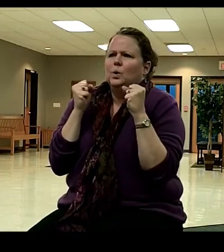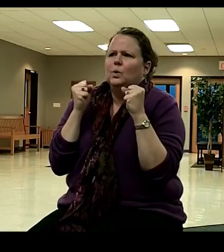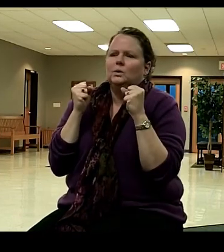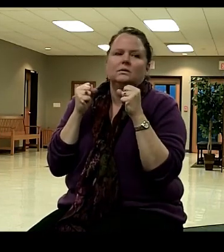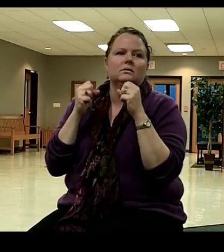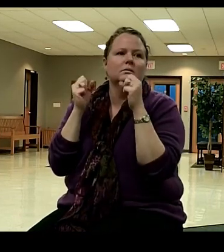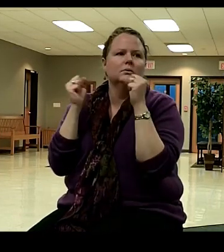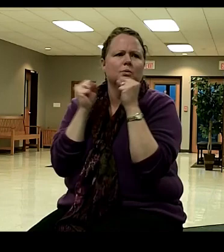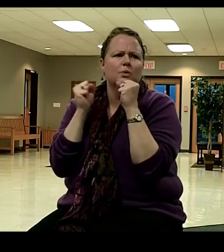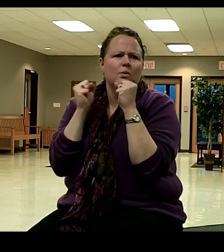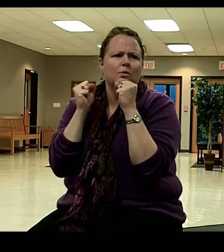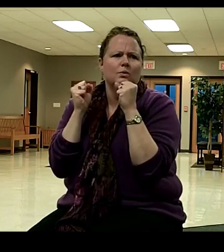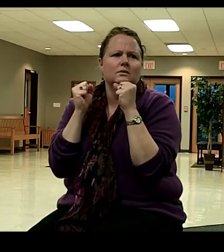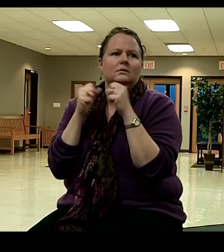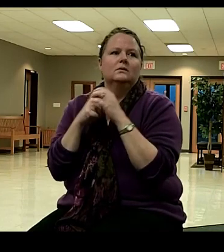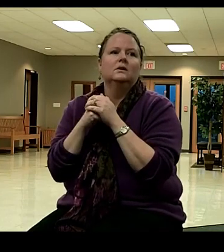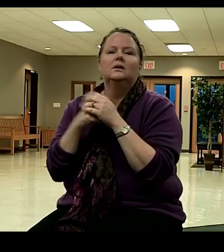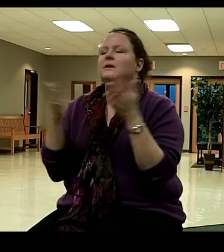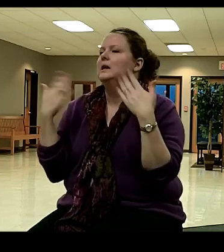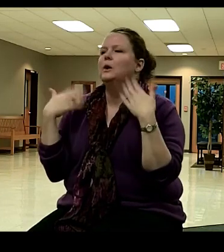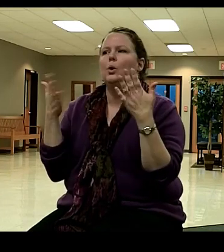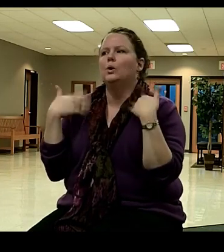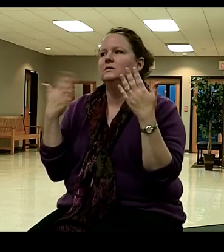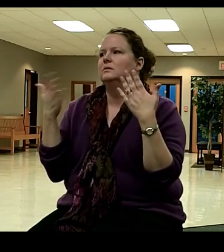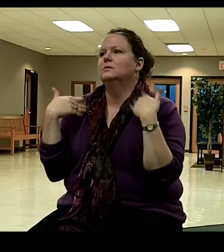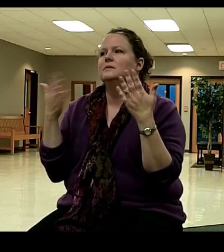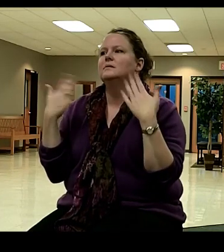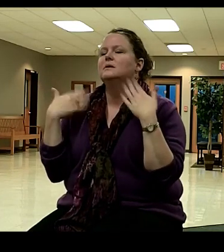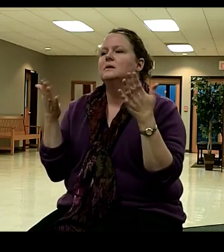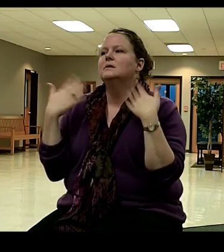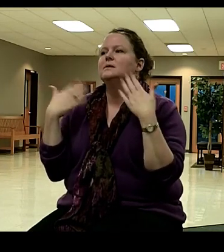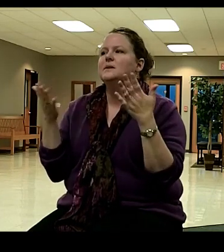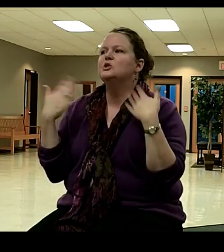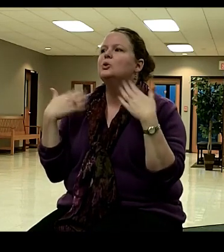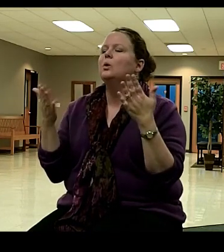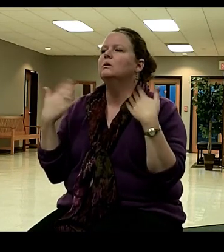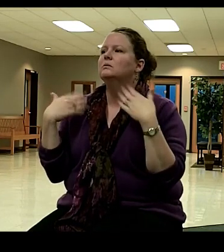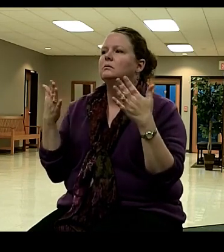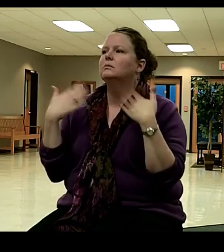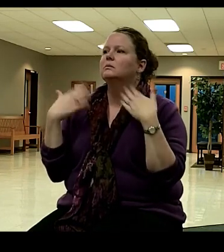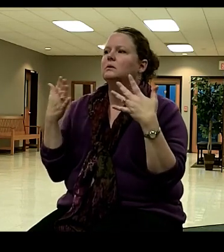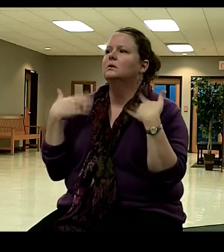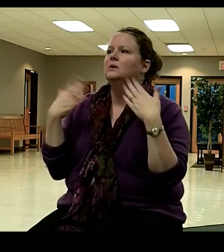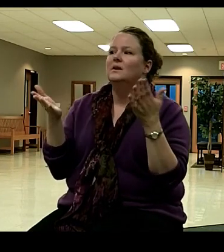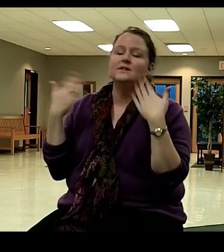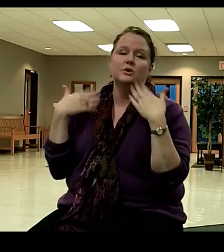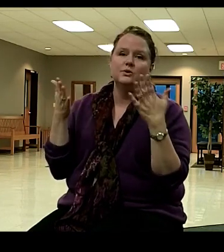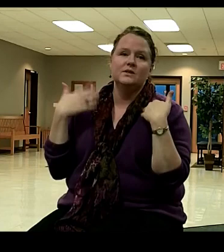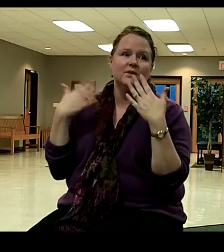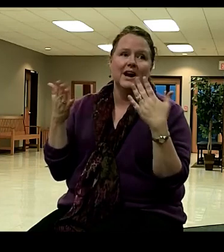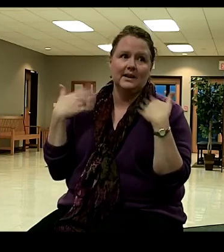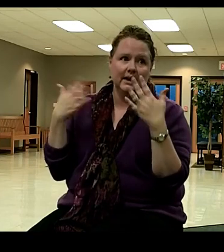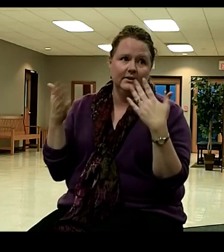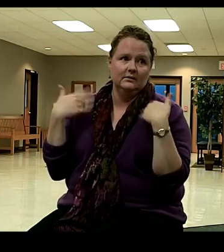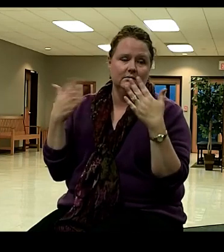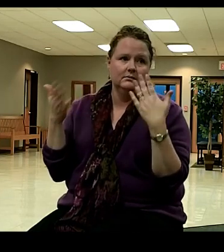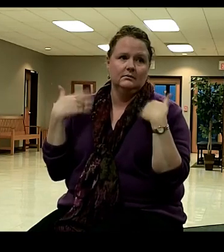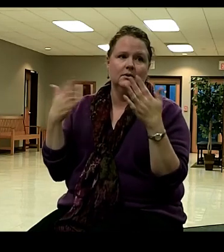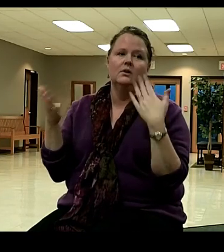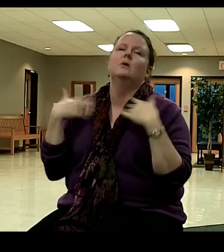cold, old, not cold. This means cool. And so don't do this for hot either. Don't go,